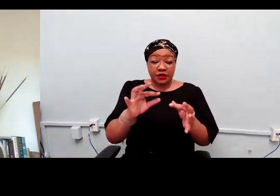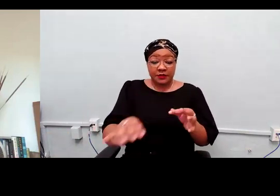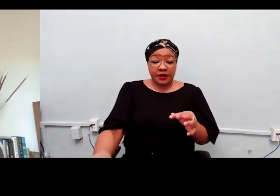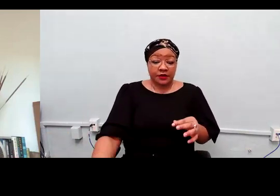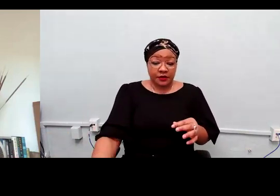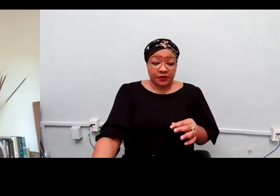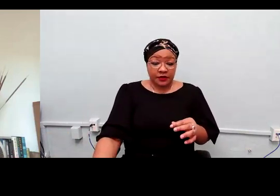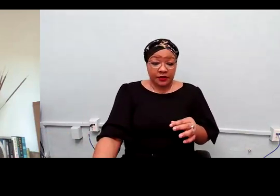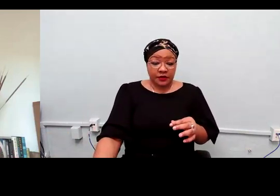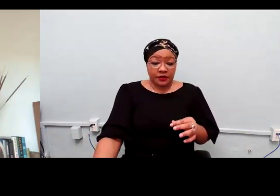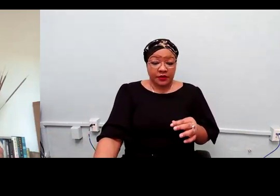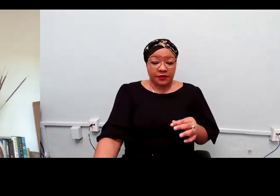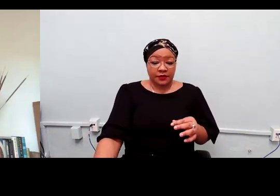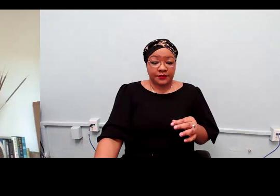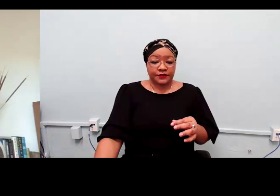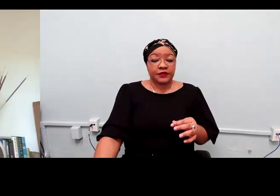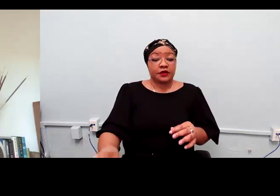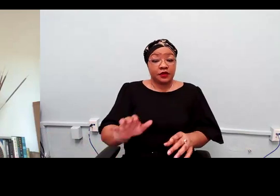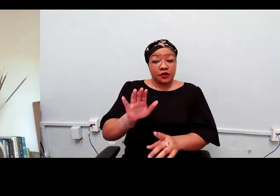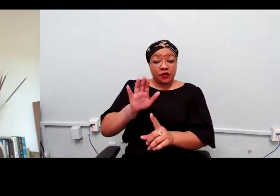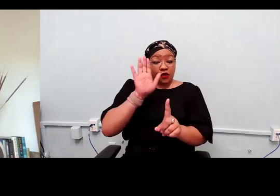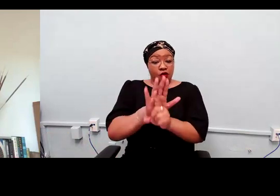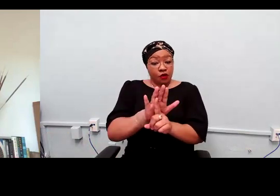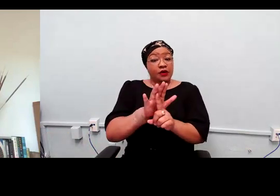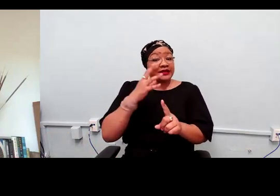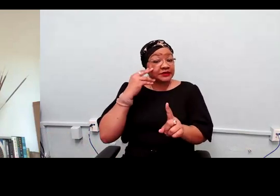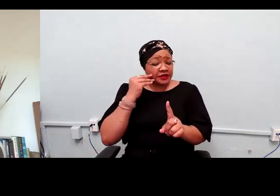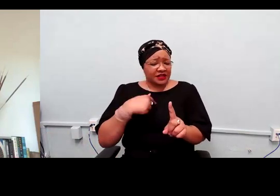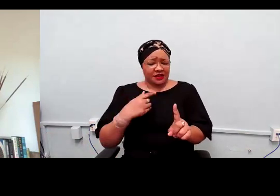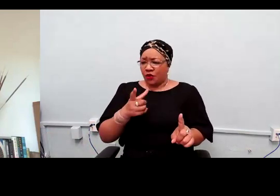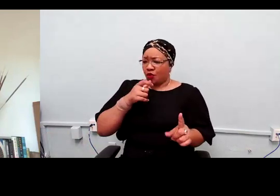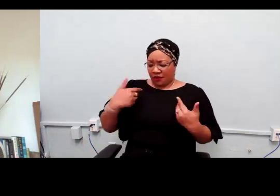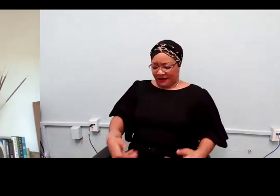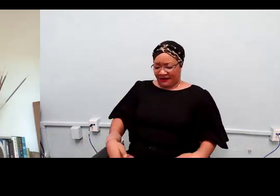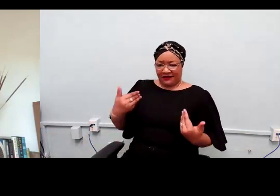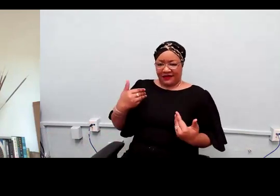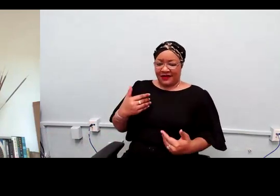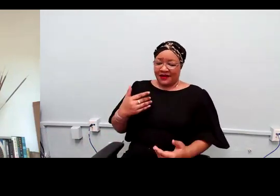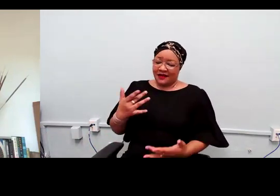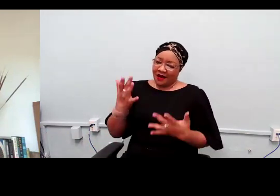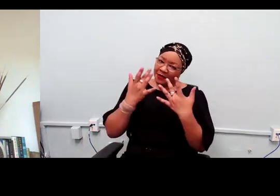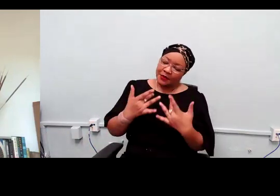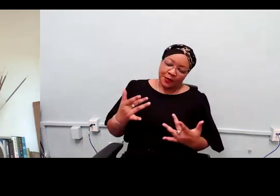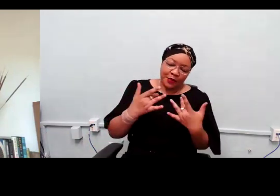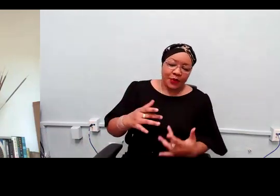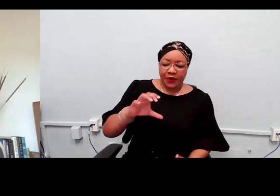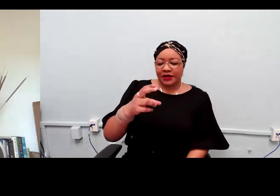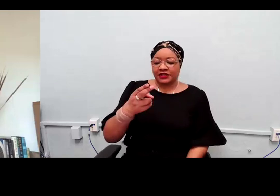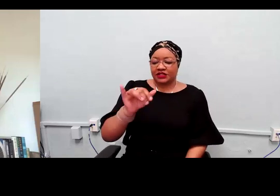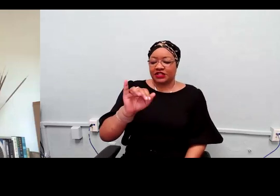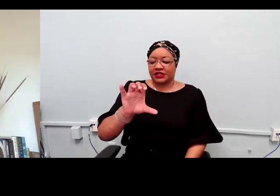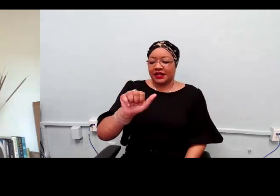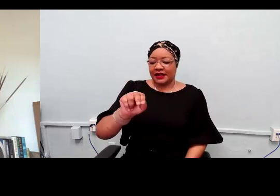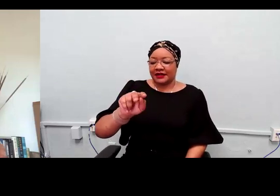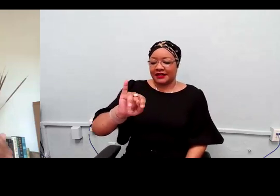says, who am I, a poor chicanita from the sticks, to think that I could write? How